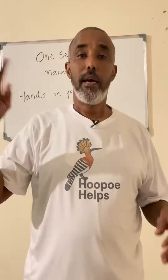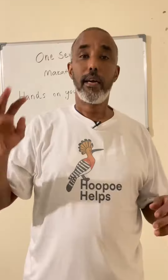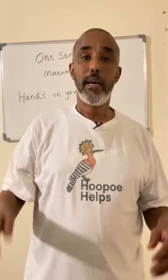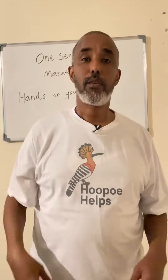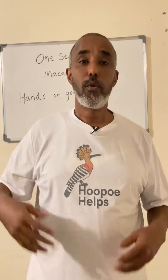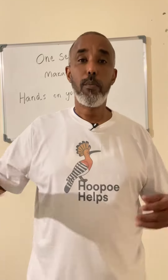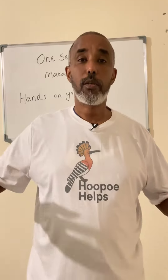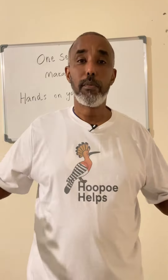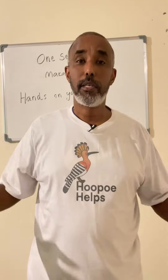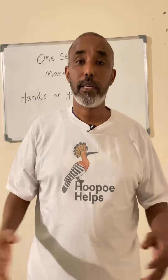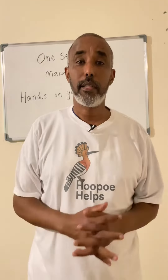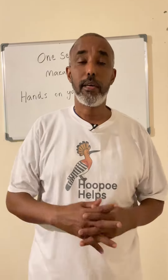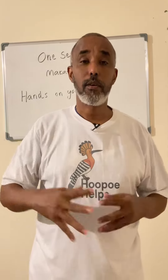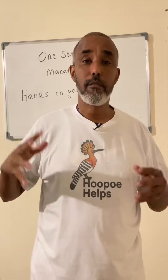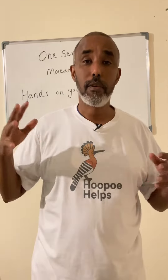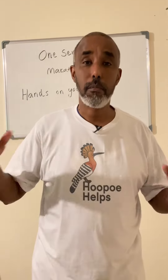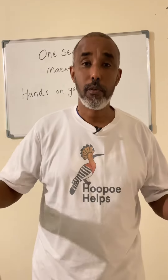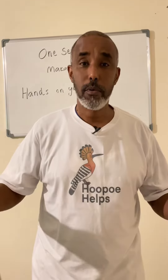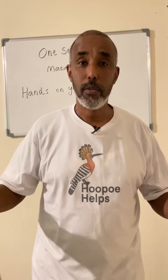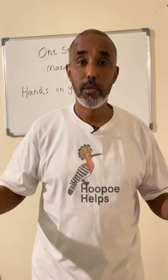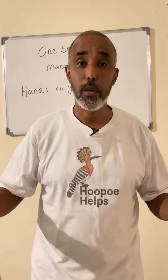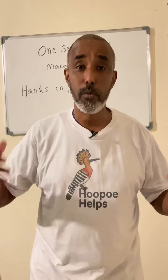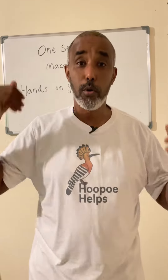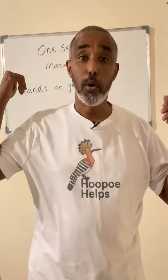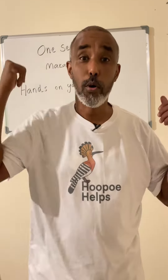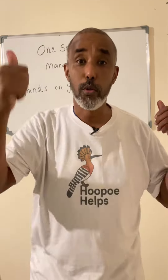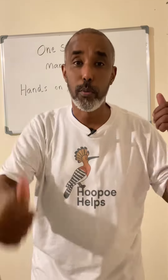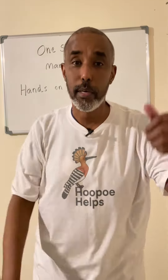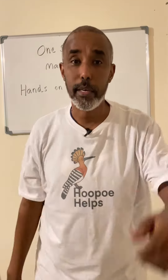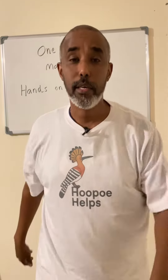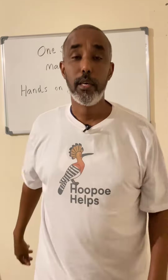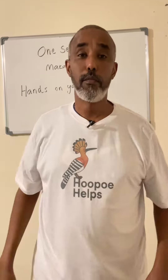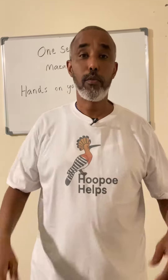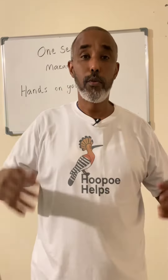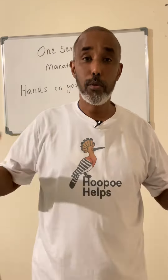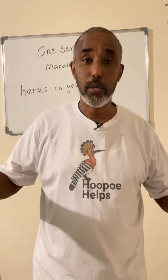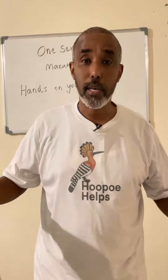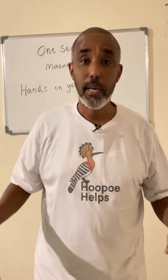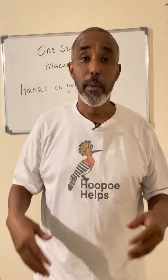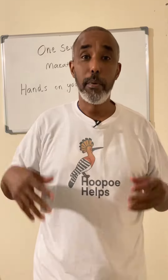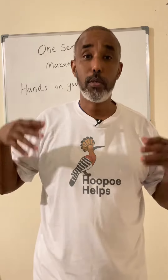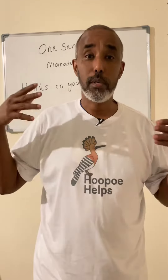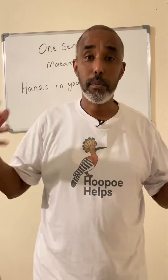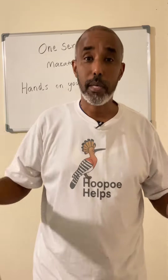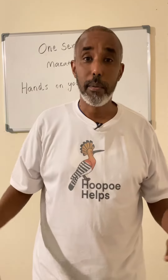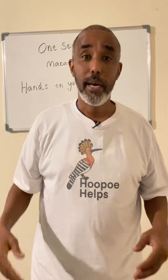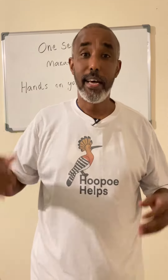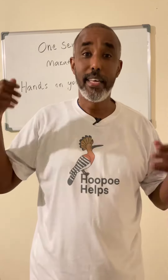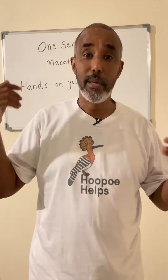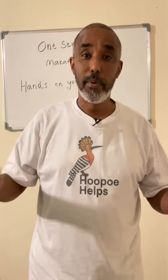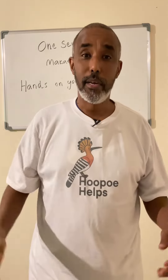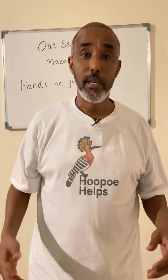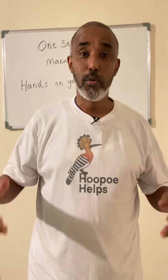Hey guys, welcome back to my channel. Thank you very much for watching my videos. I hope you all doing great. If you're new to the channel, make sure you subscribe and hit the bell. You get